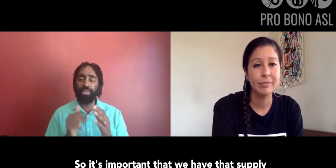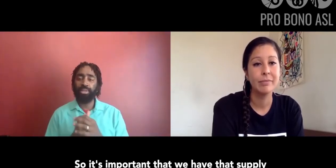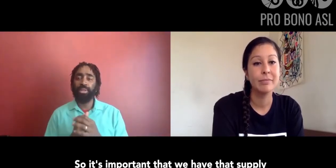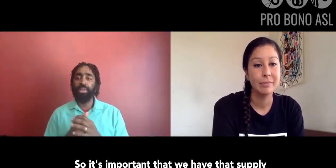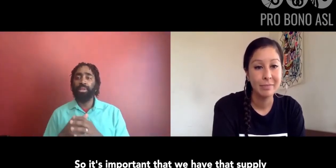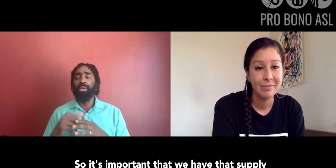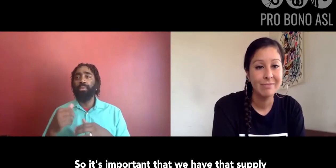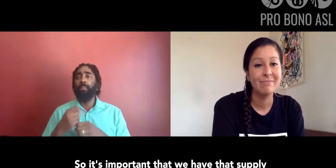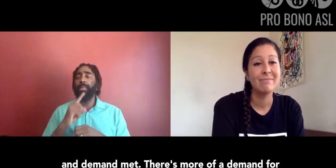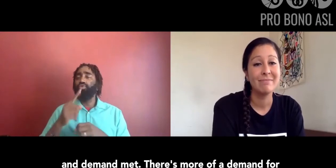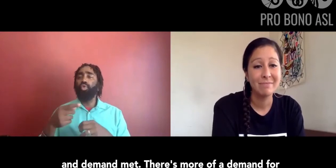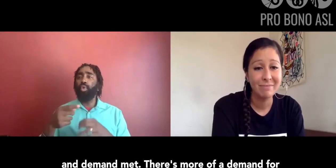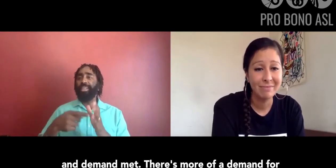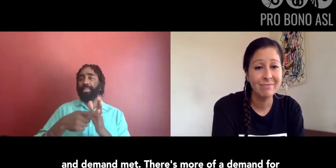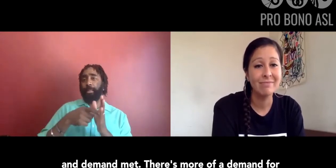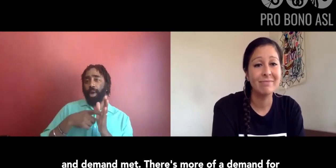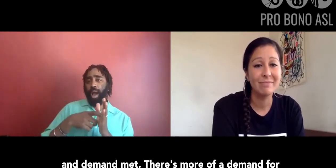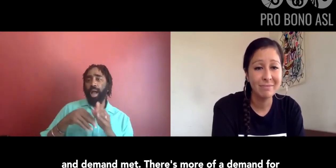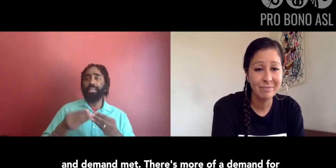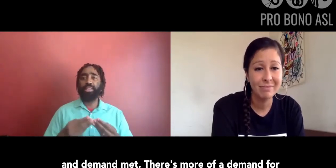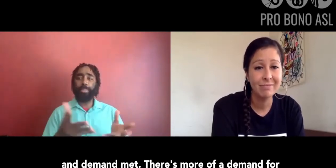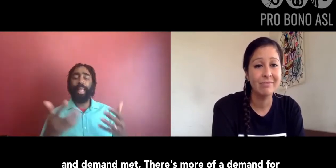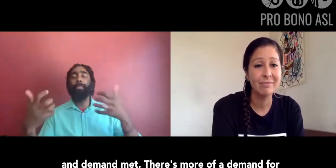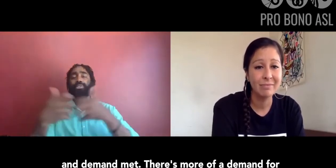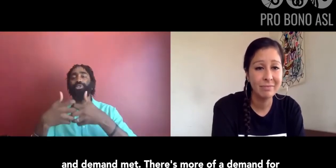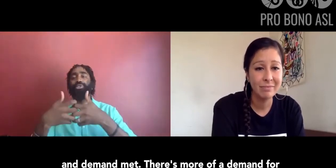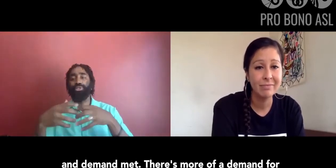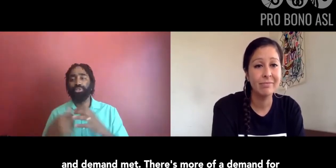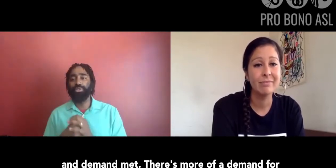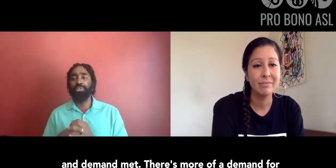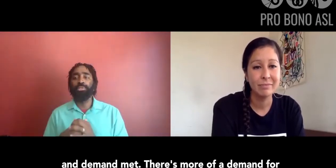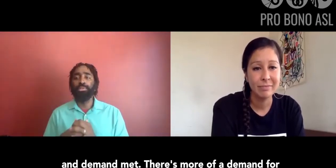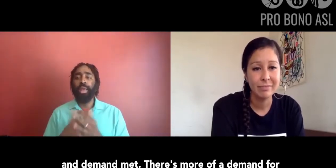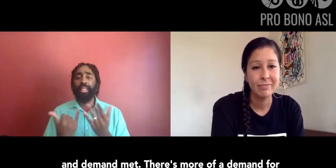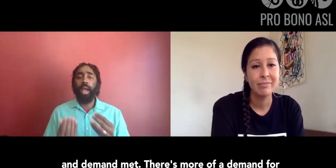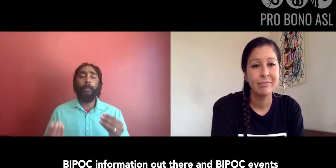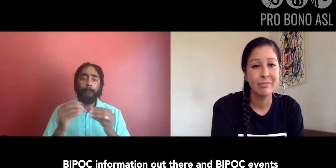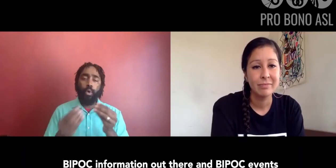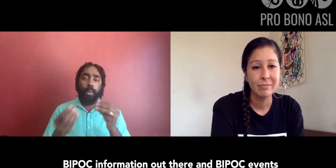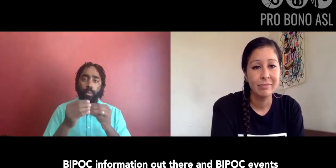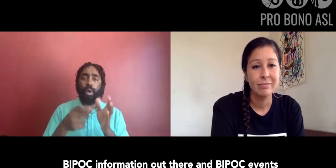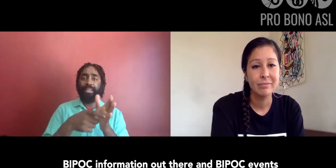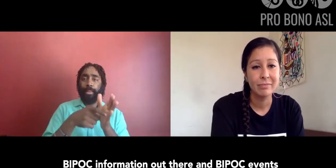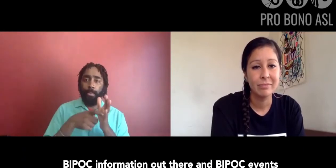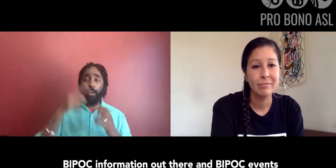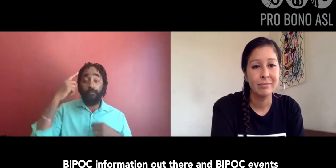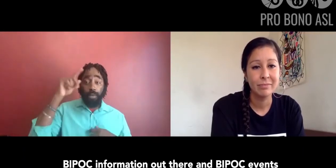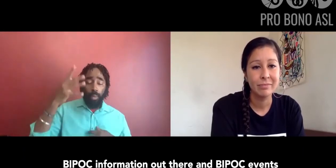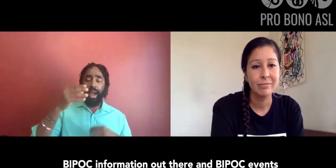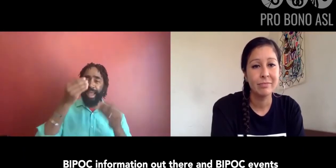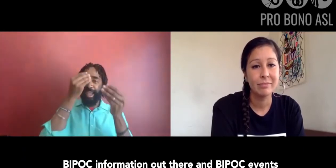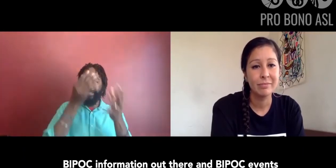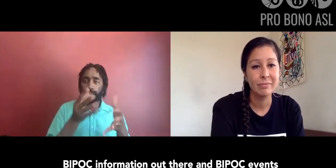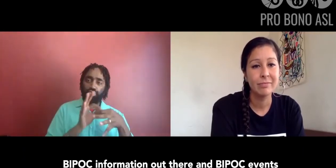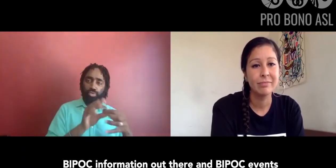have that supply and demand met. There's more of a demand for BIPOC